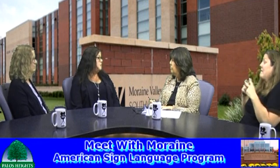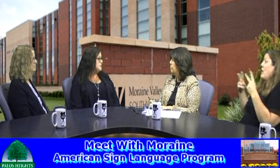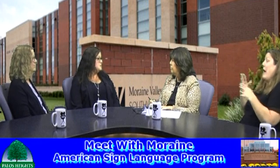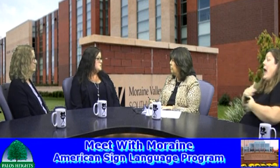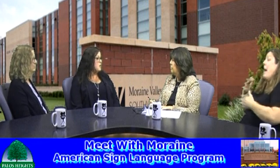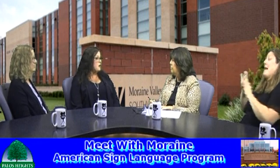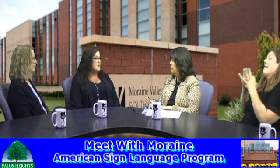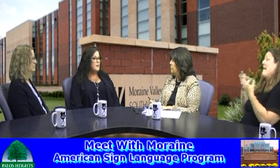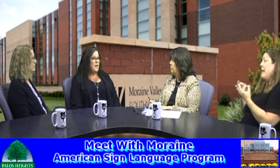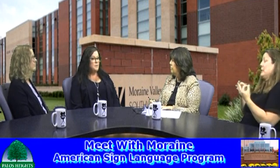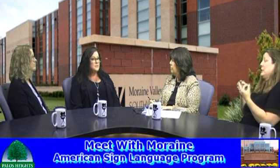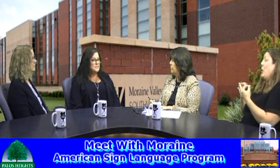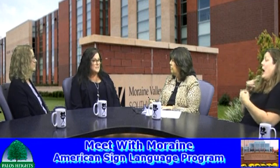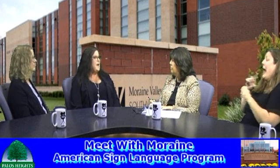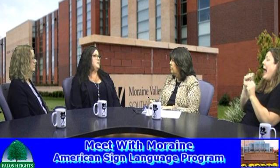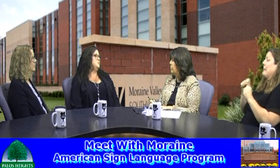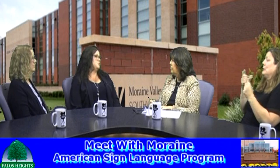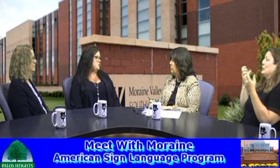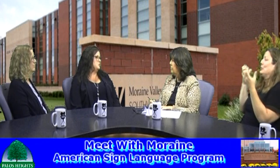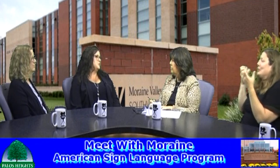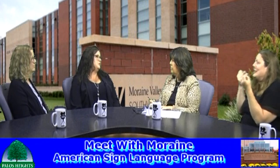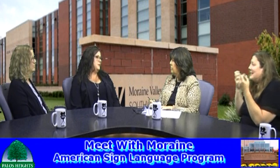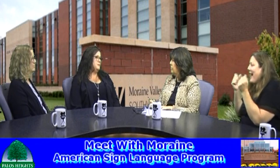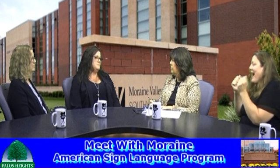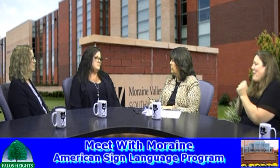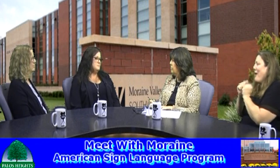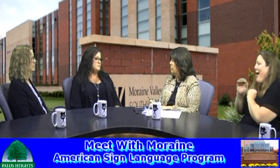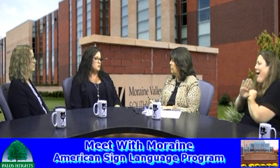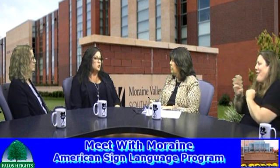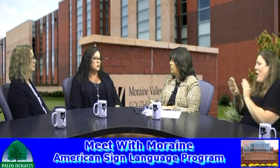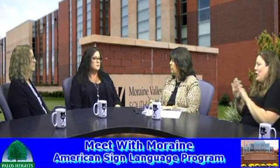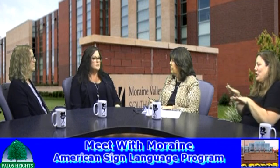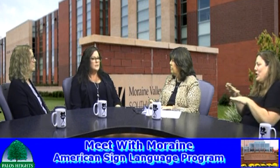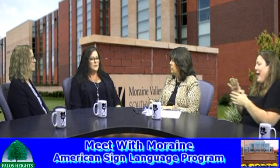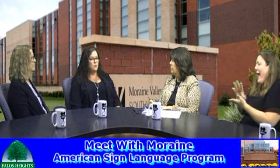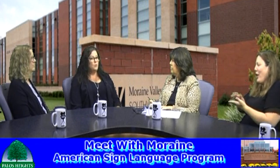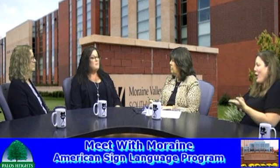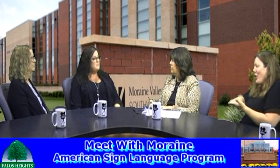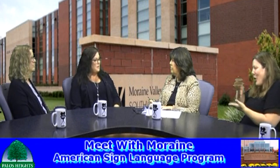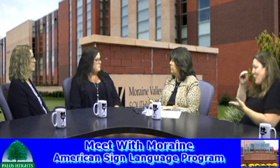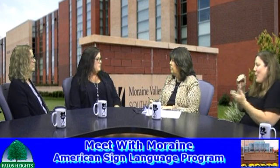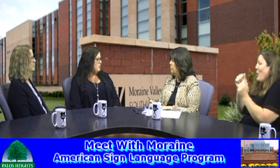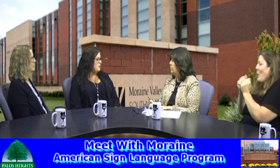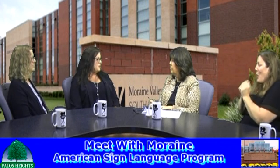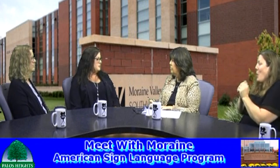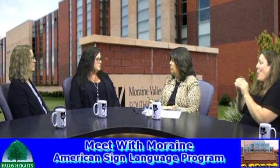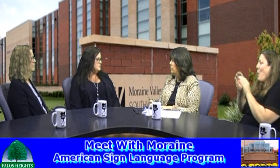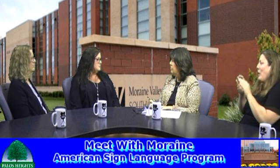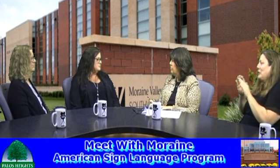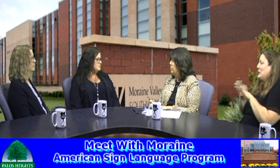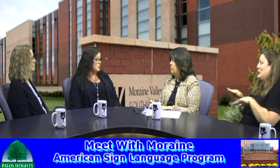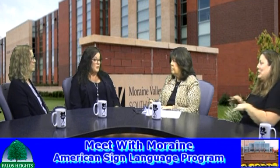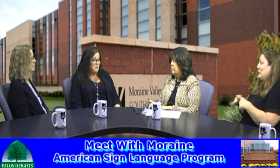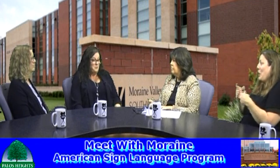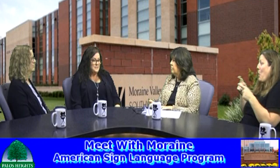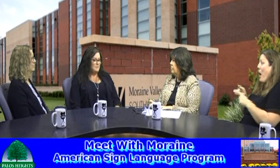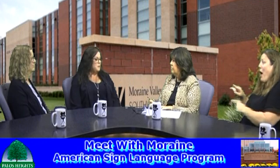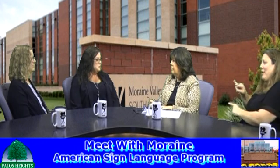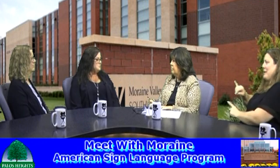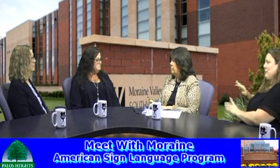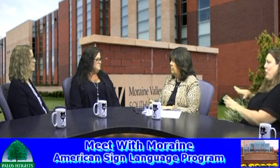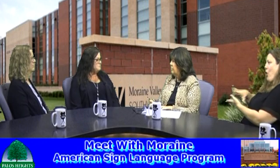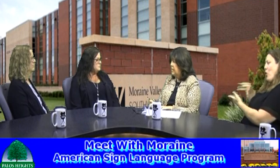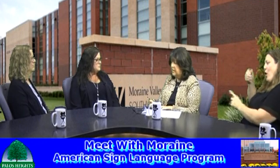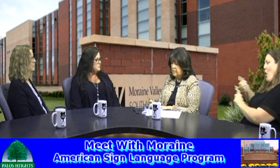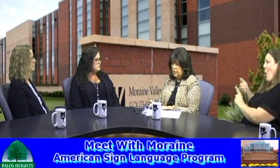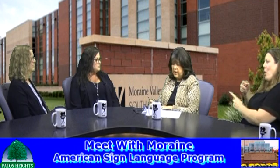happy families who are able to sign with their children and learn with them while they're learning their own sign